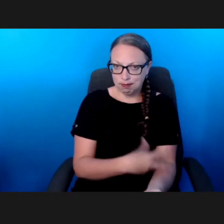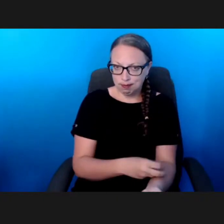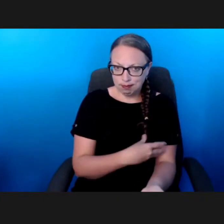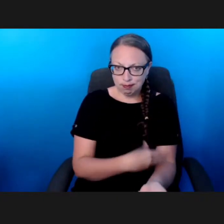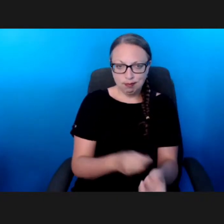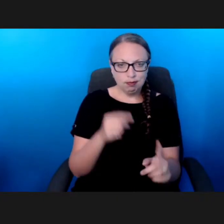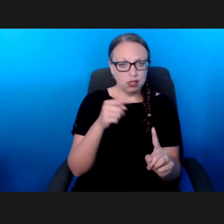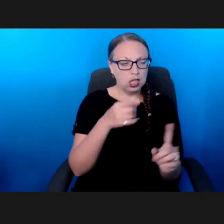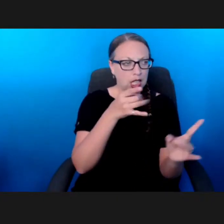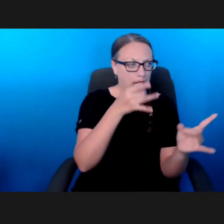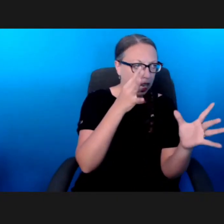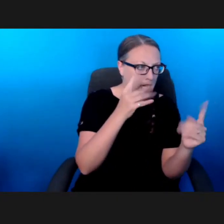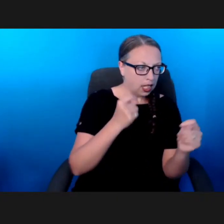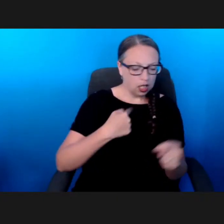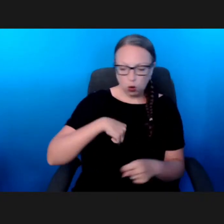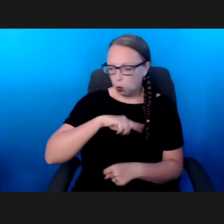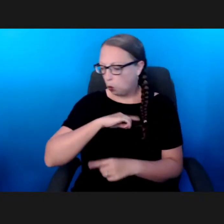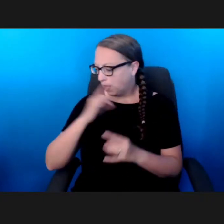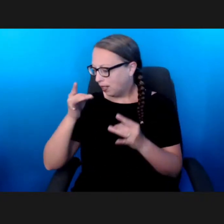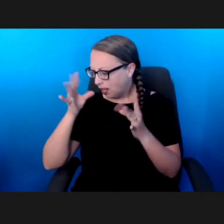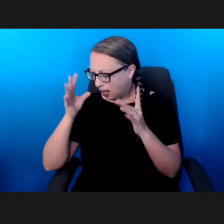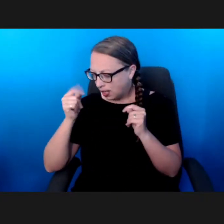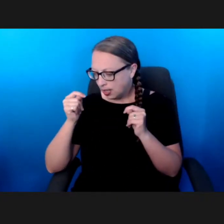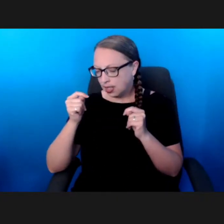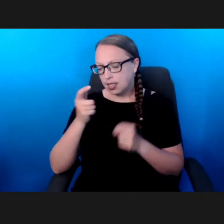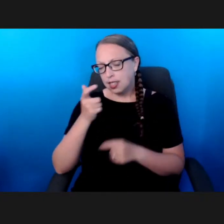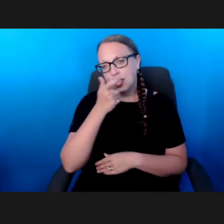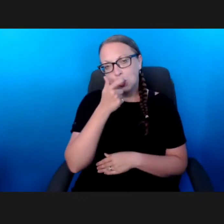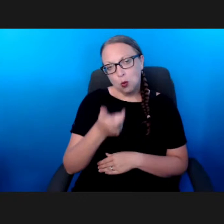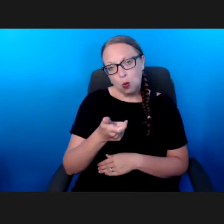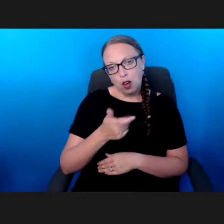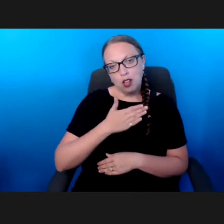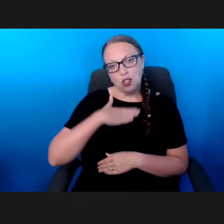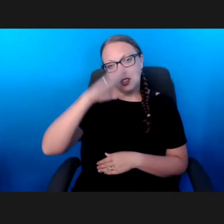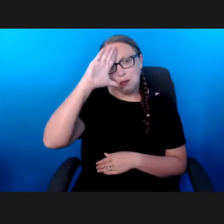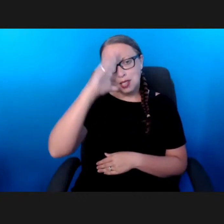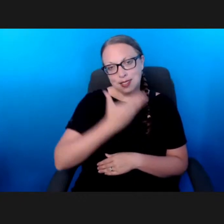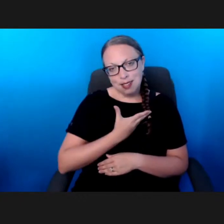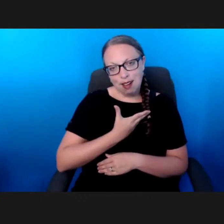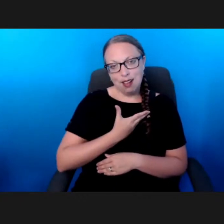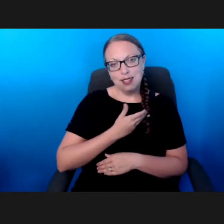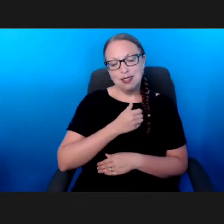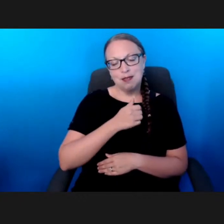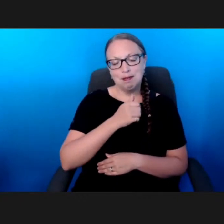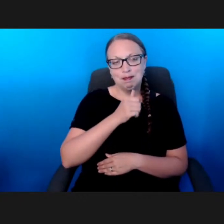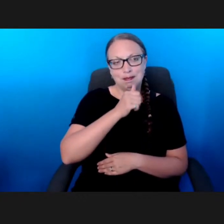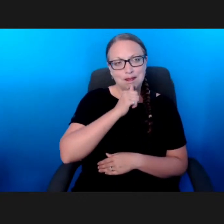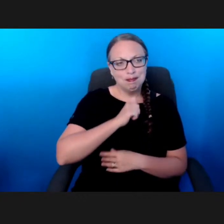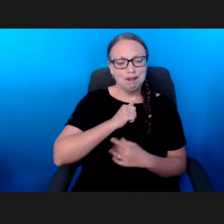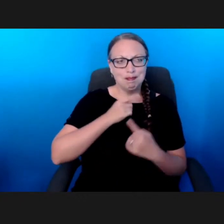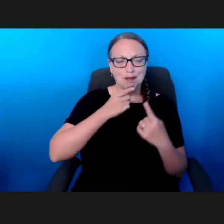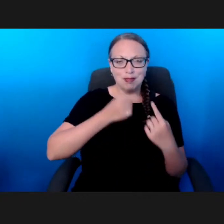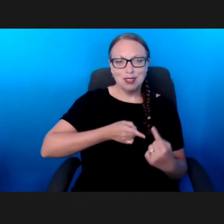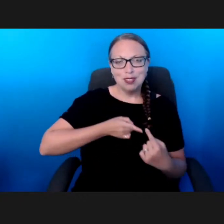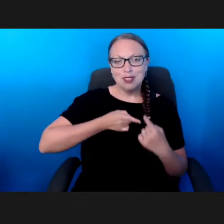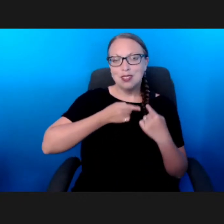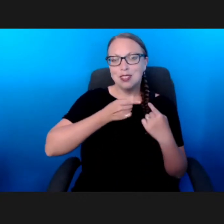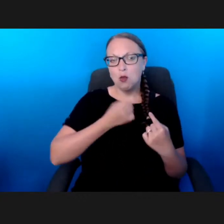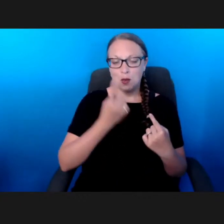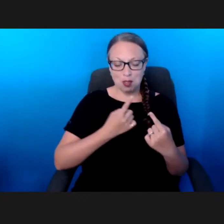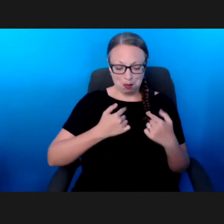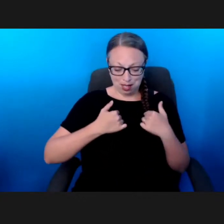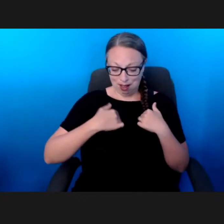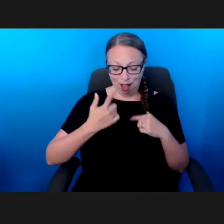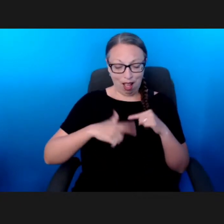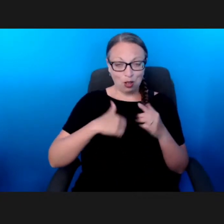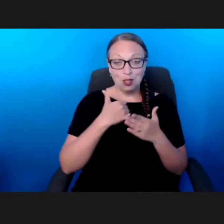it, we hated it, and to watch my son suffer with something I could not help. I know